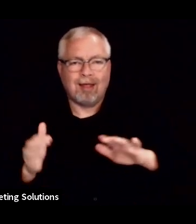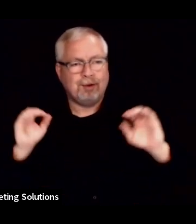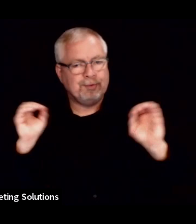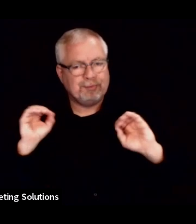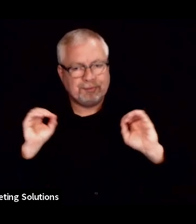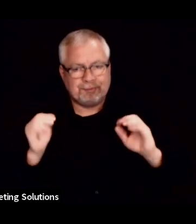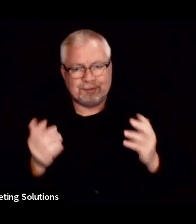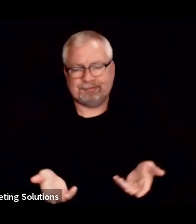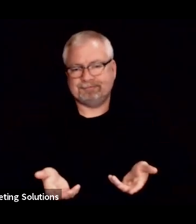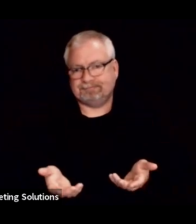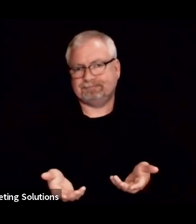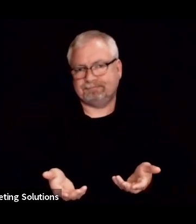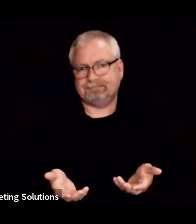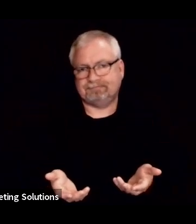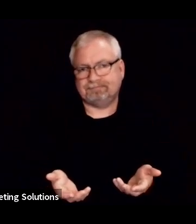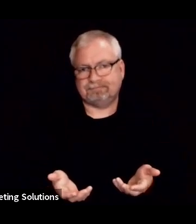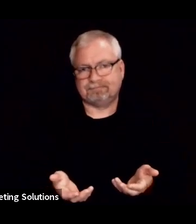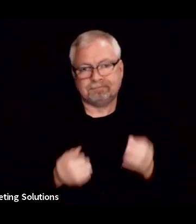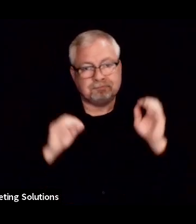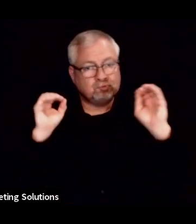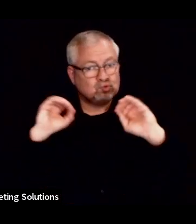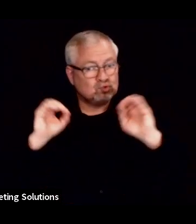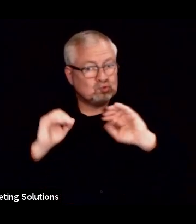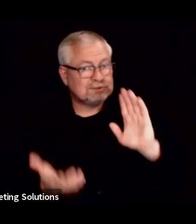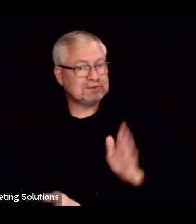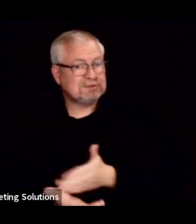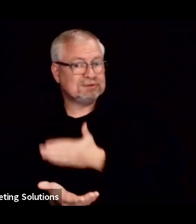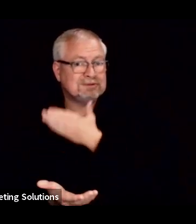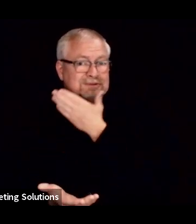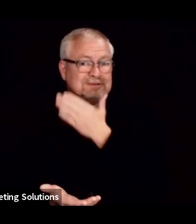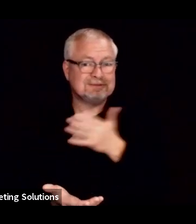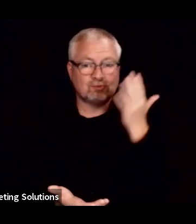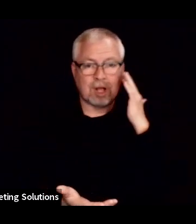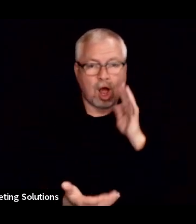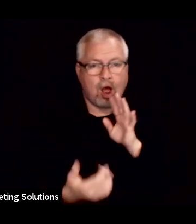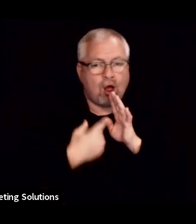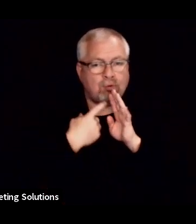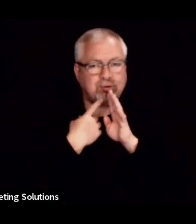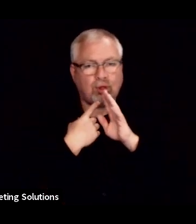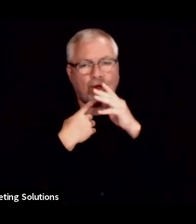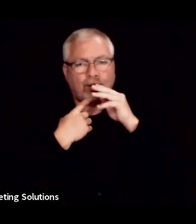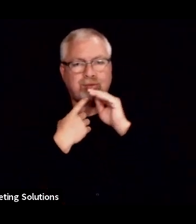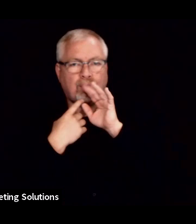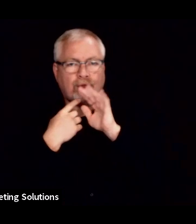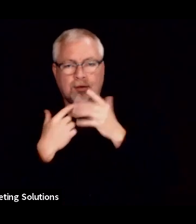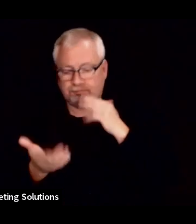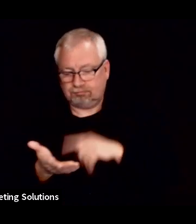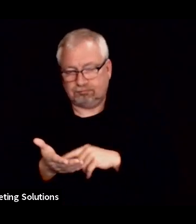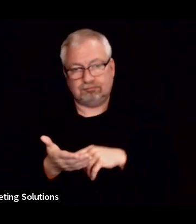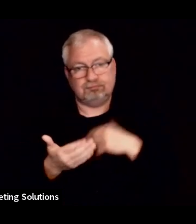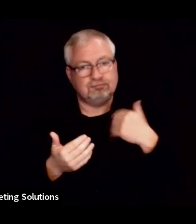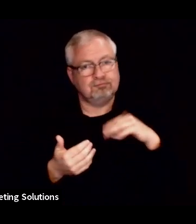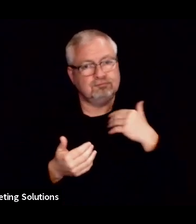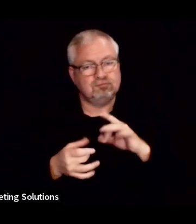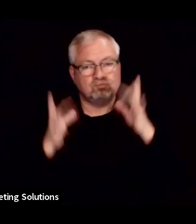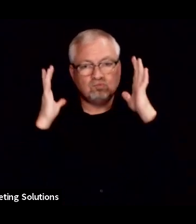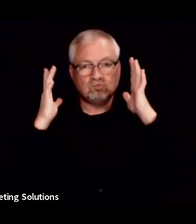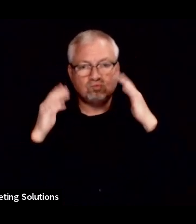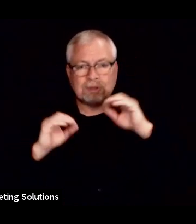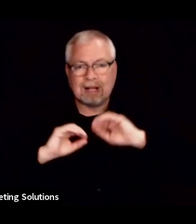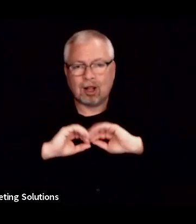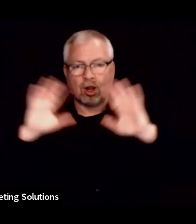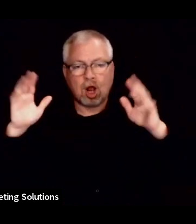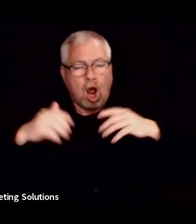no singing, painful as that is. The data is pretty darn clear that talking and loud talking